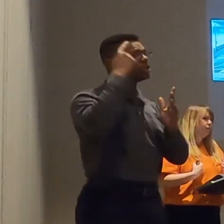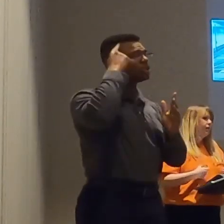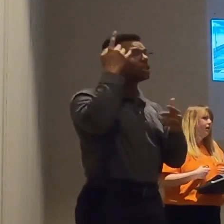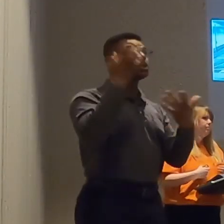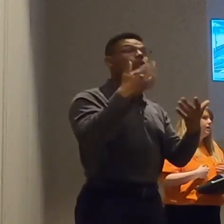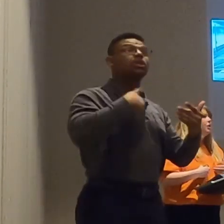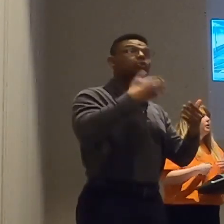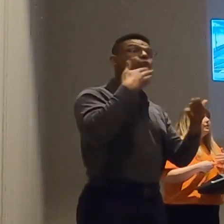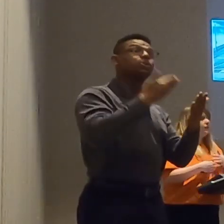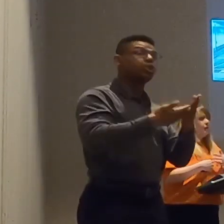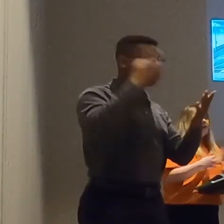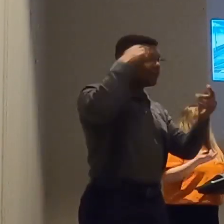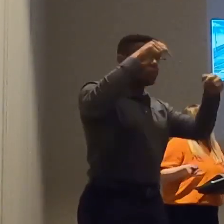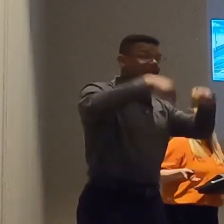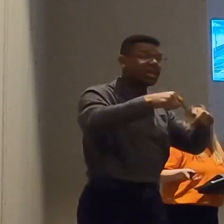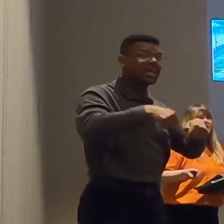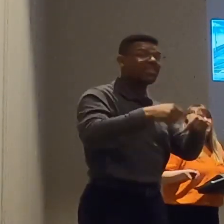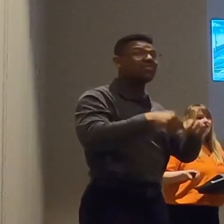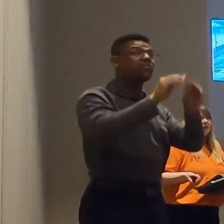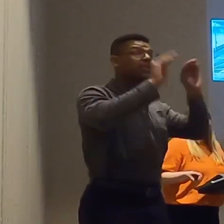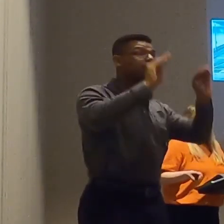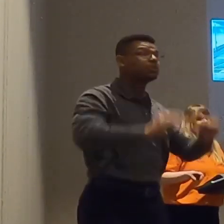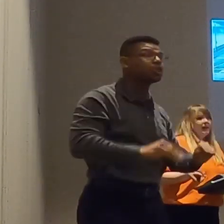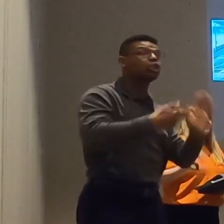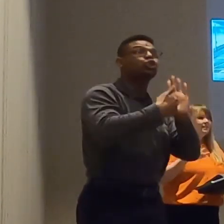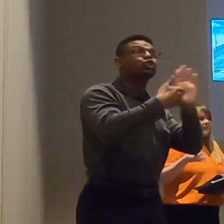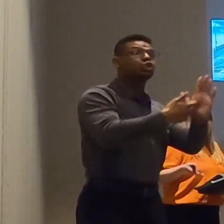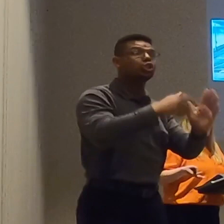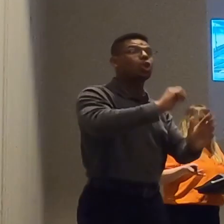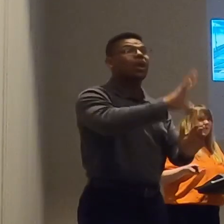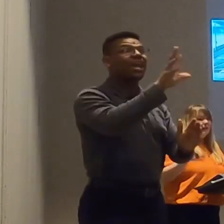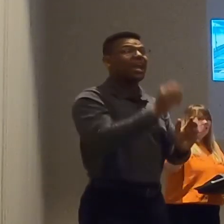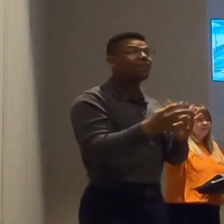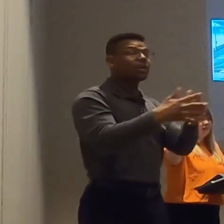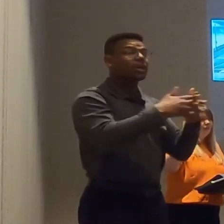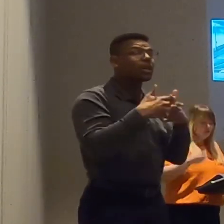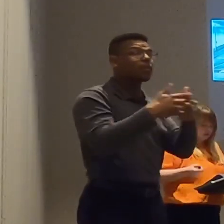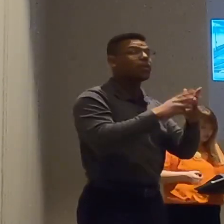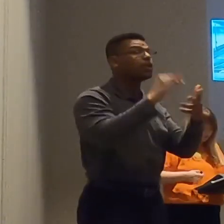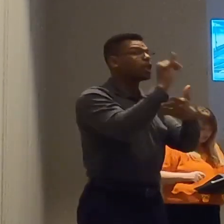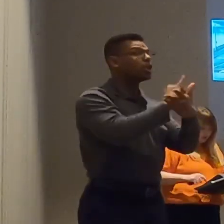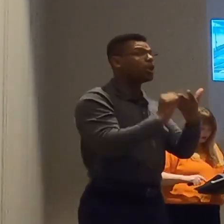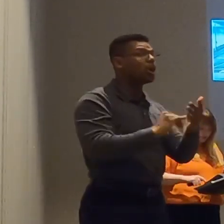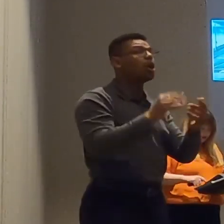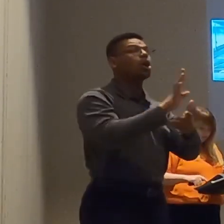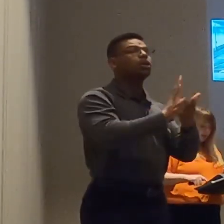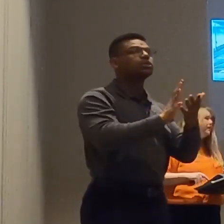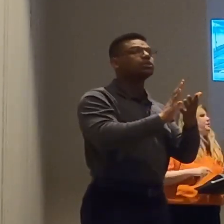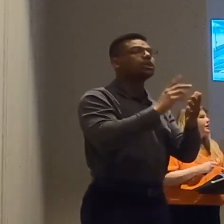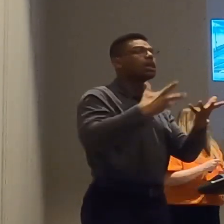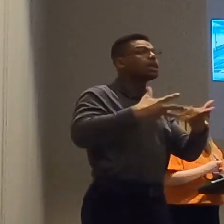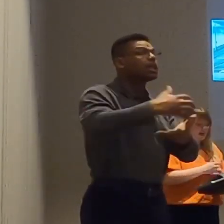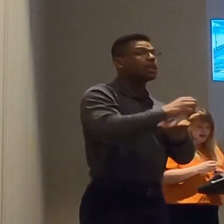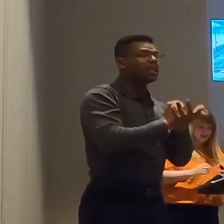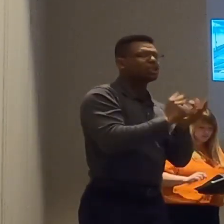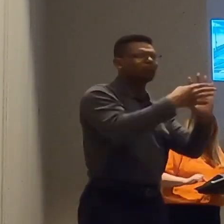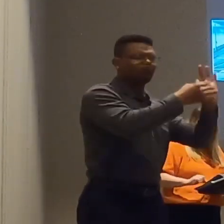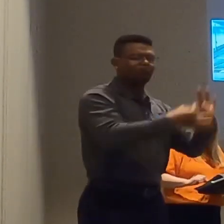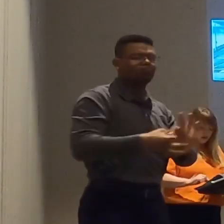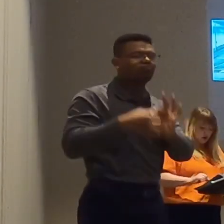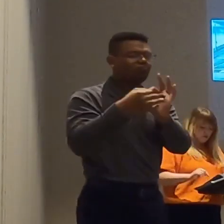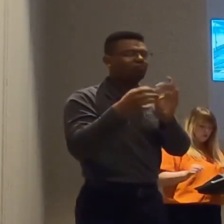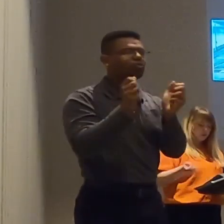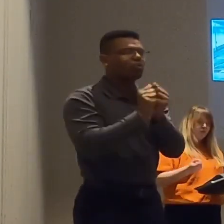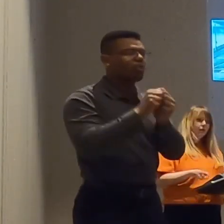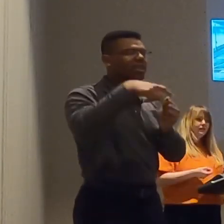show our African American art collection at the same time, kind of in conjunction with the Paul Jones. So I